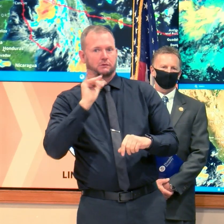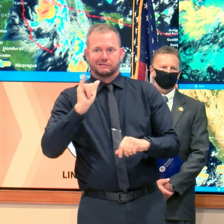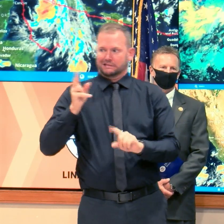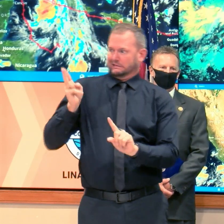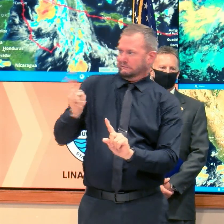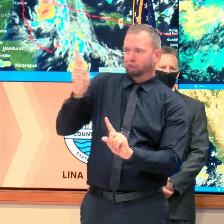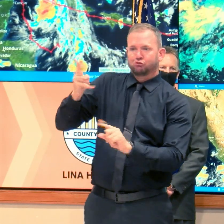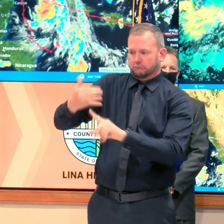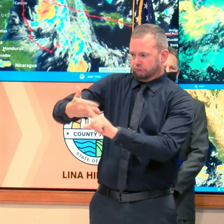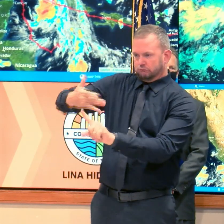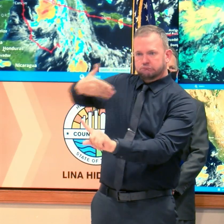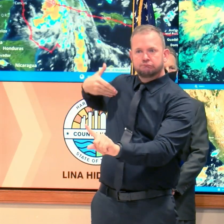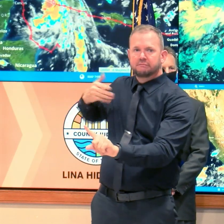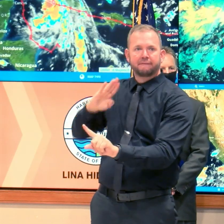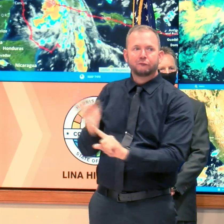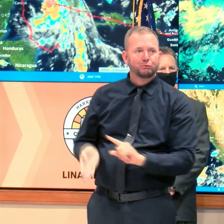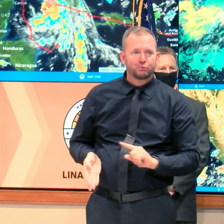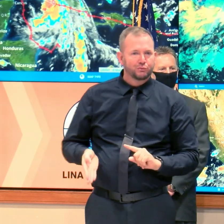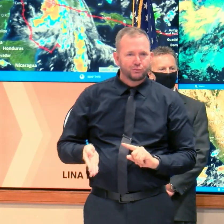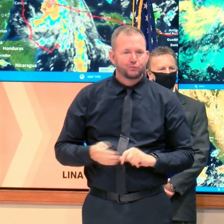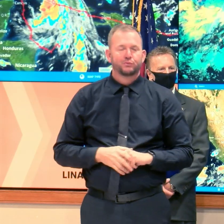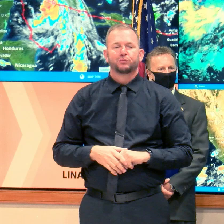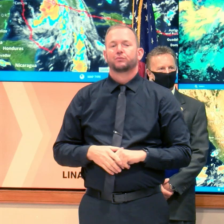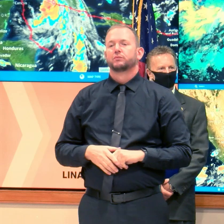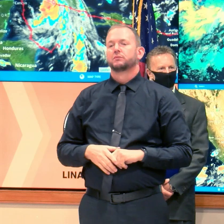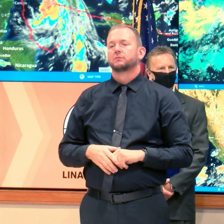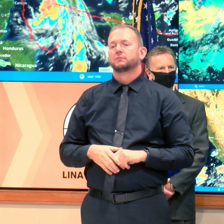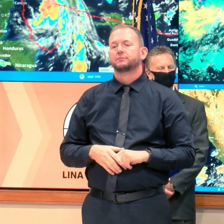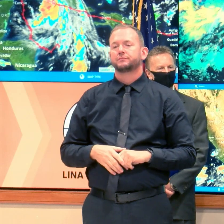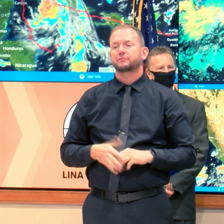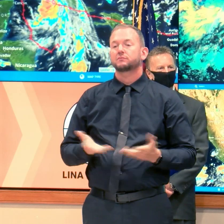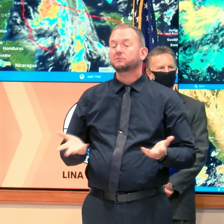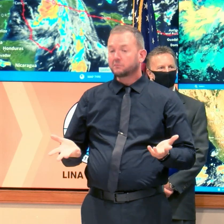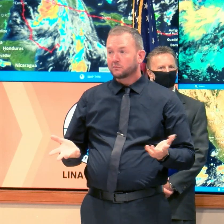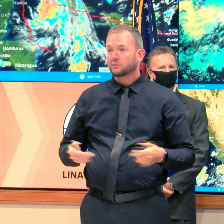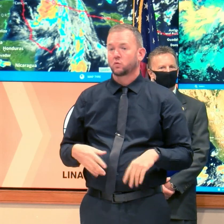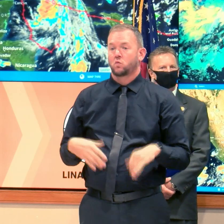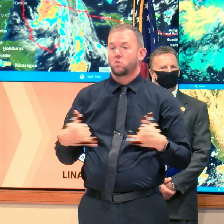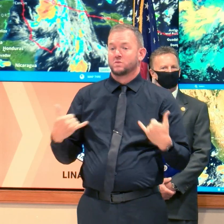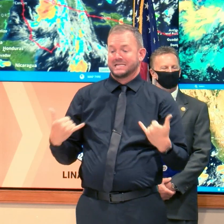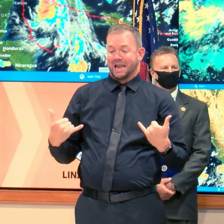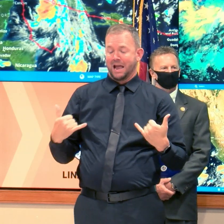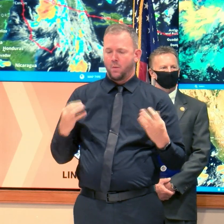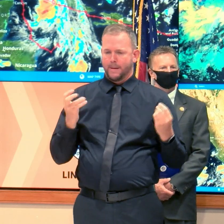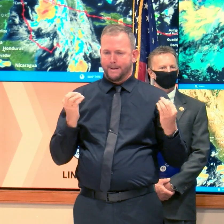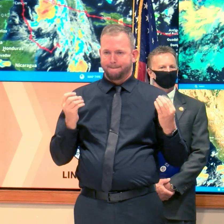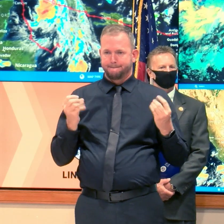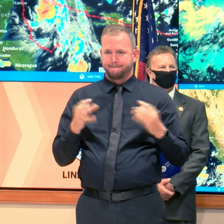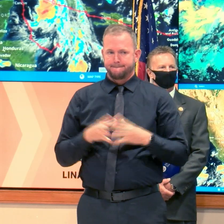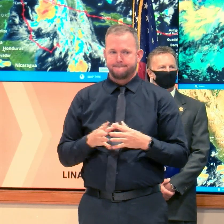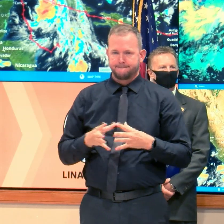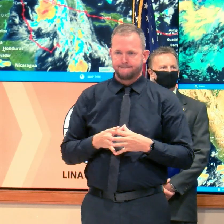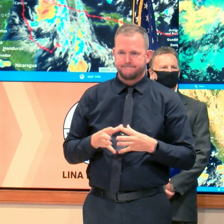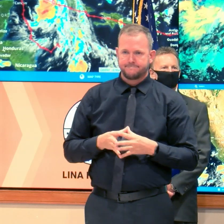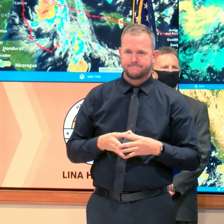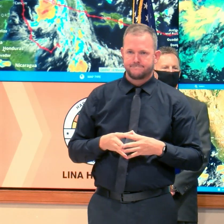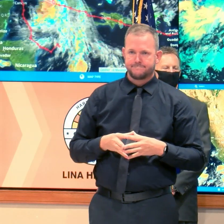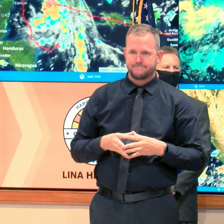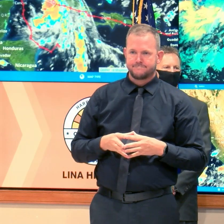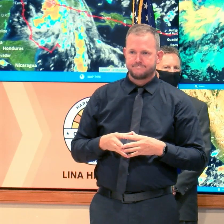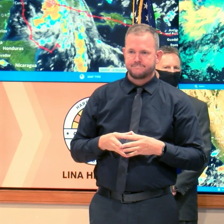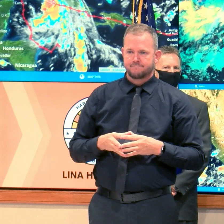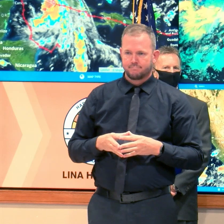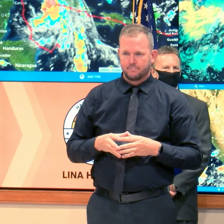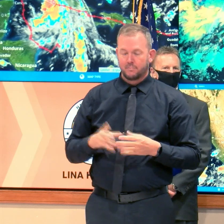on Laura. Let me just say that, you know, until there is more certainty, we're